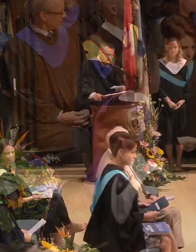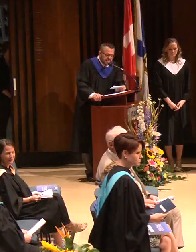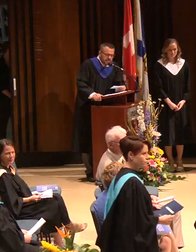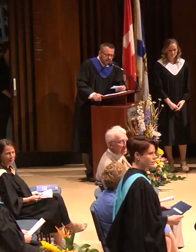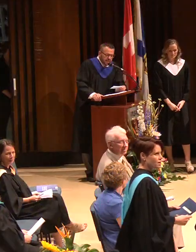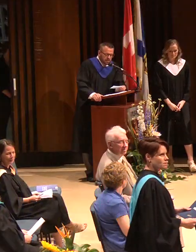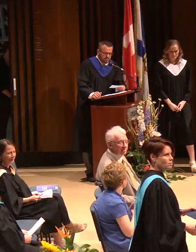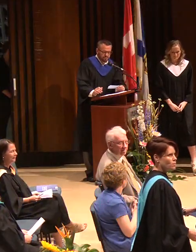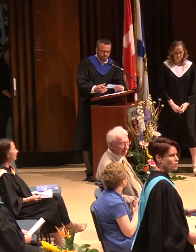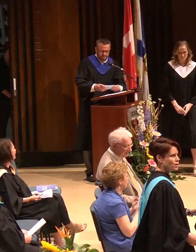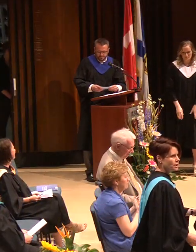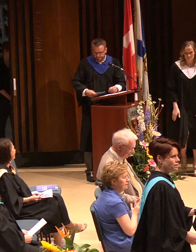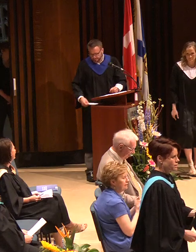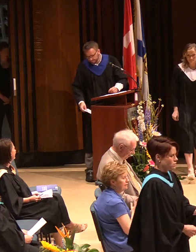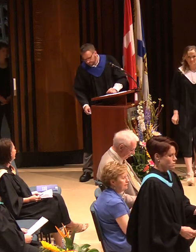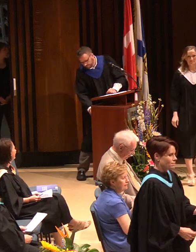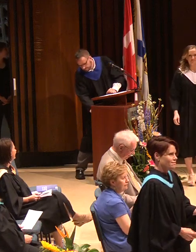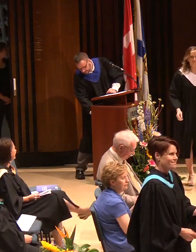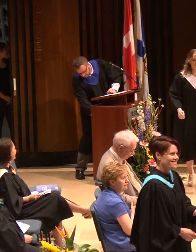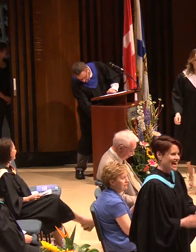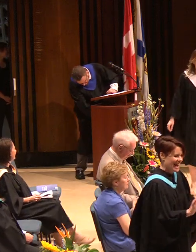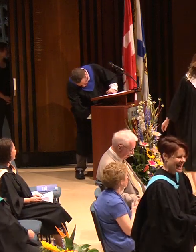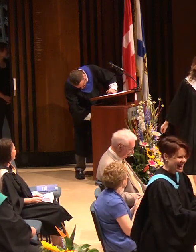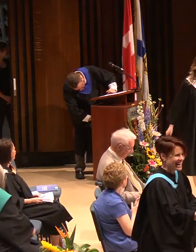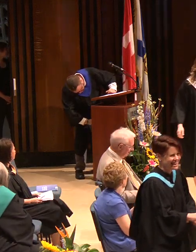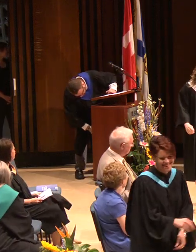Morgan Jade Zink.